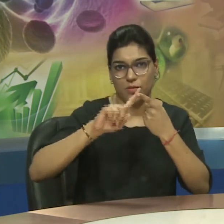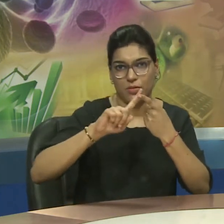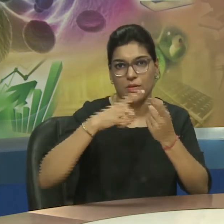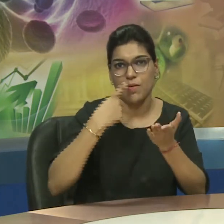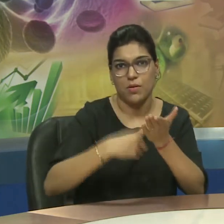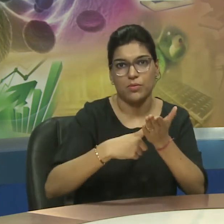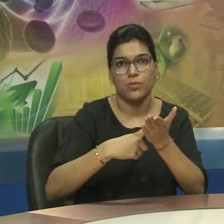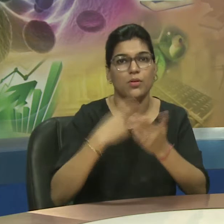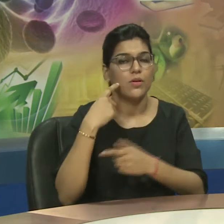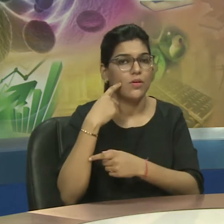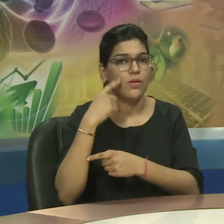may